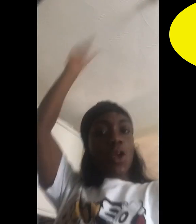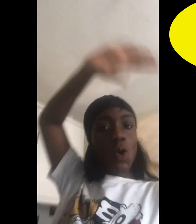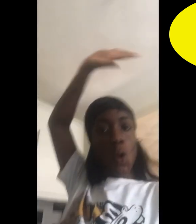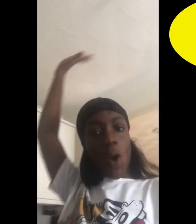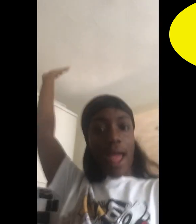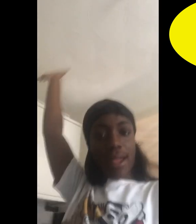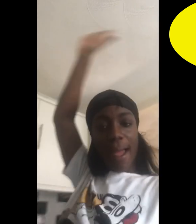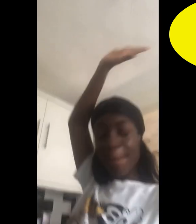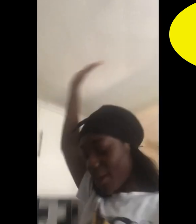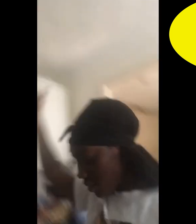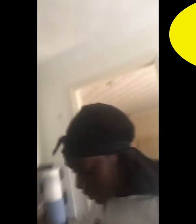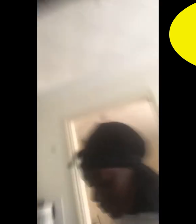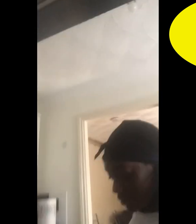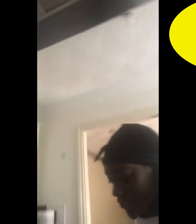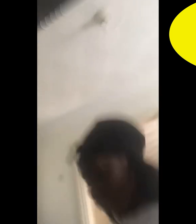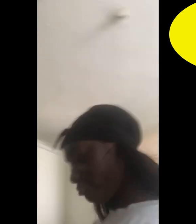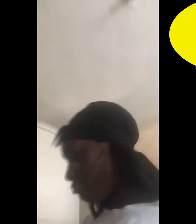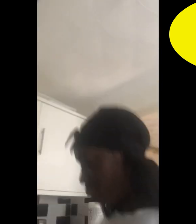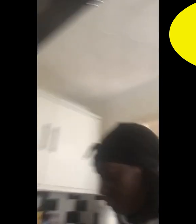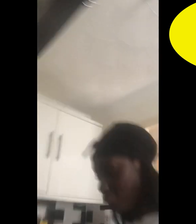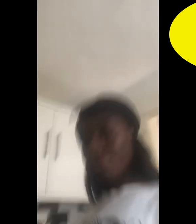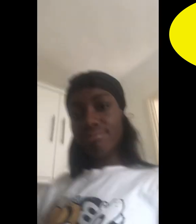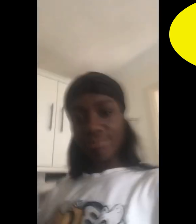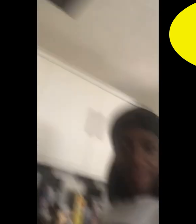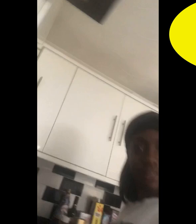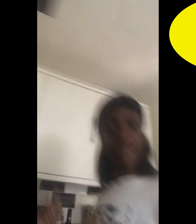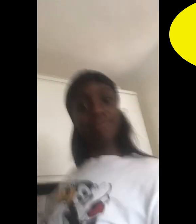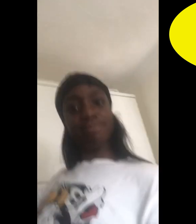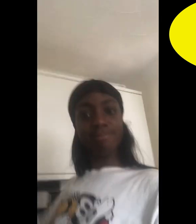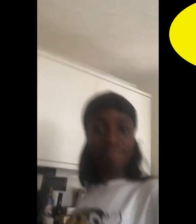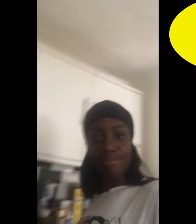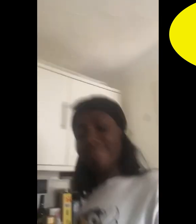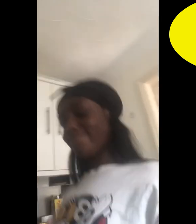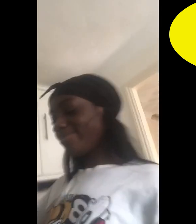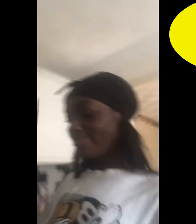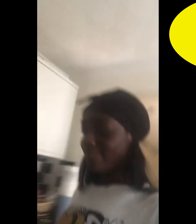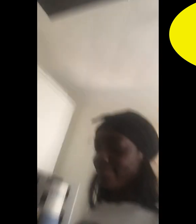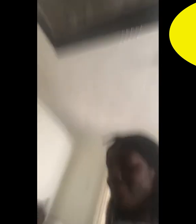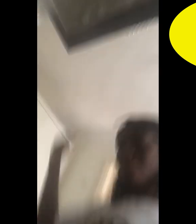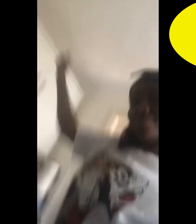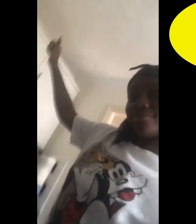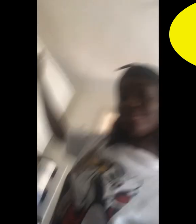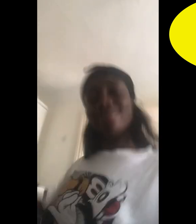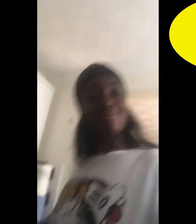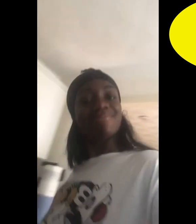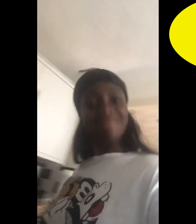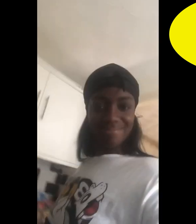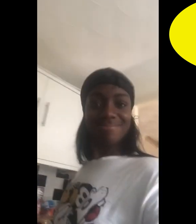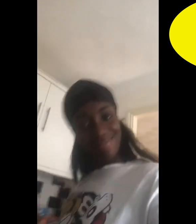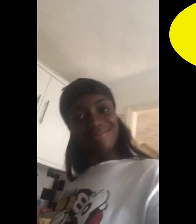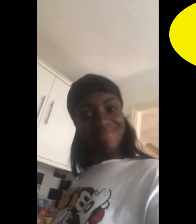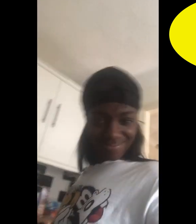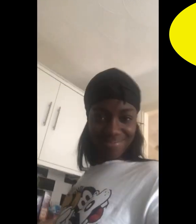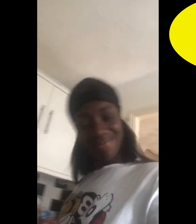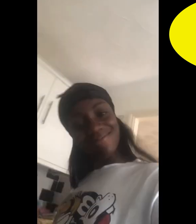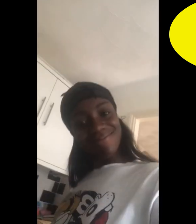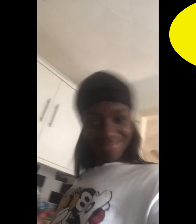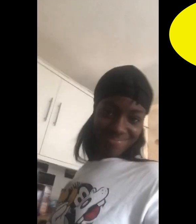I'm happy Clap along if you feel like happiness is the truth I'm happy Clap along